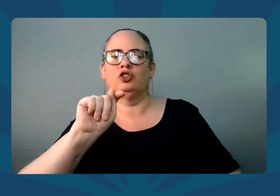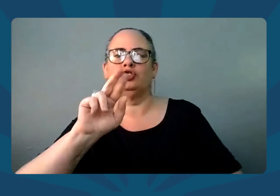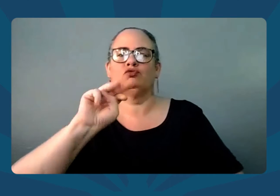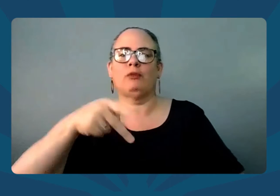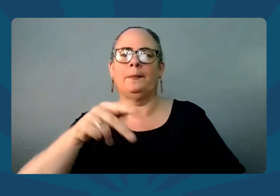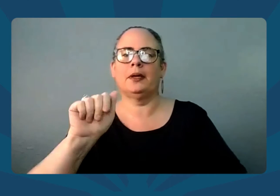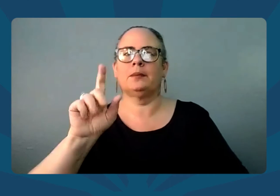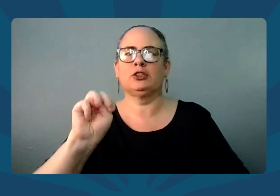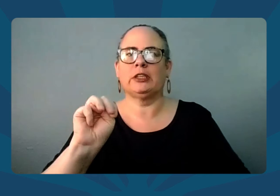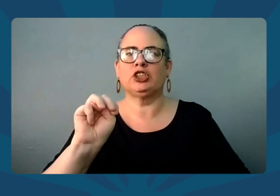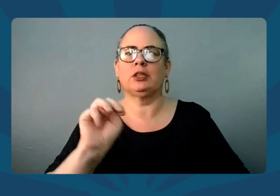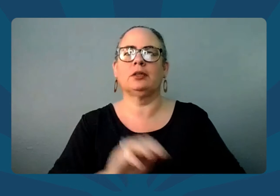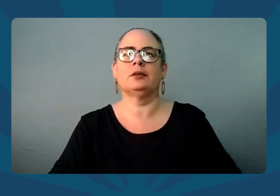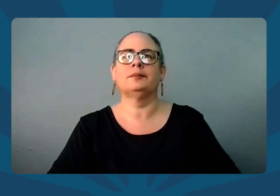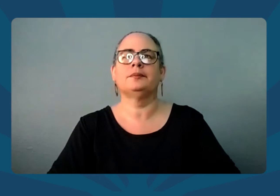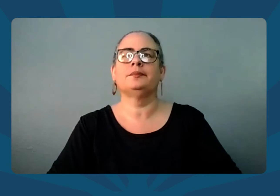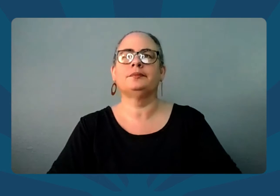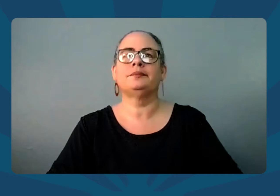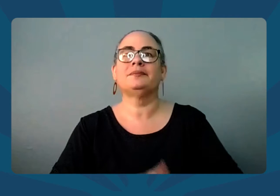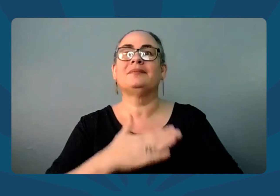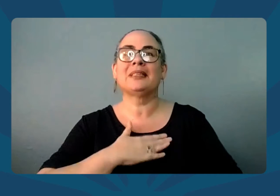the Trump administration.